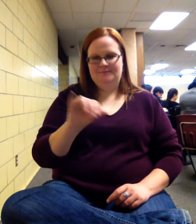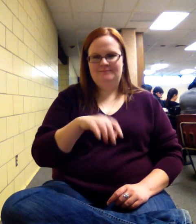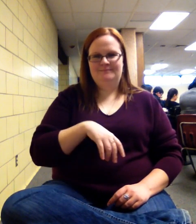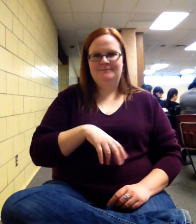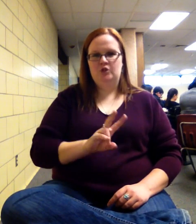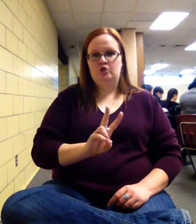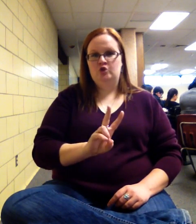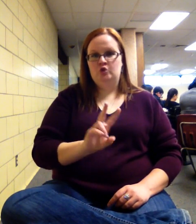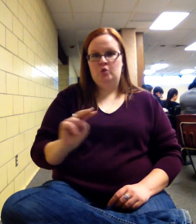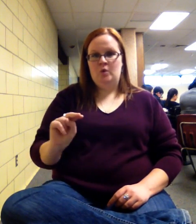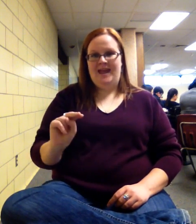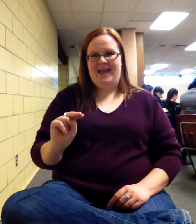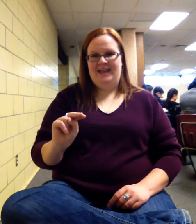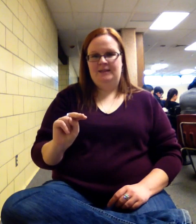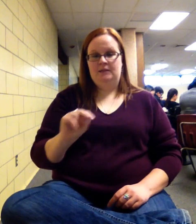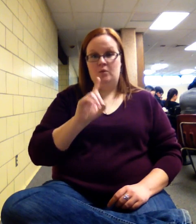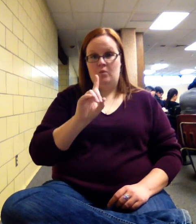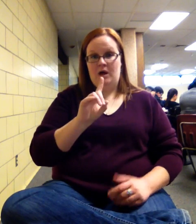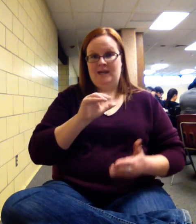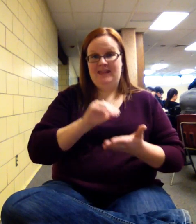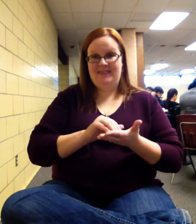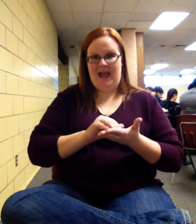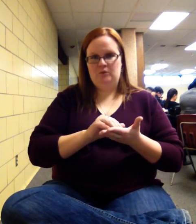2N, 1,000 future value,